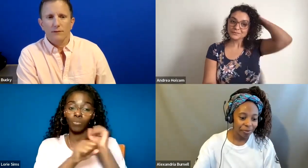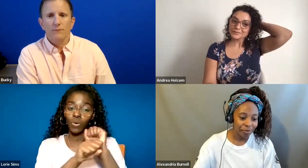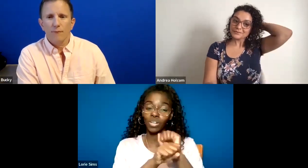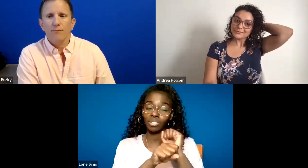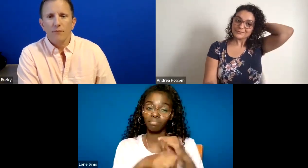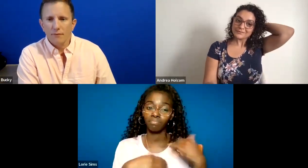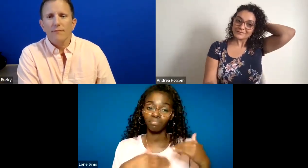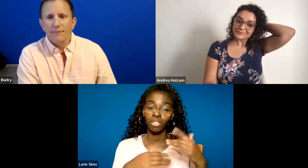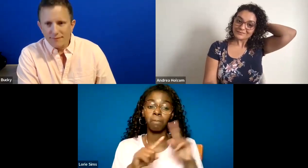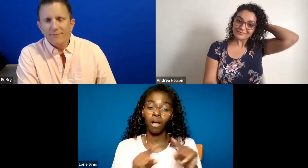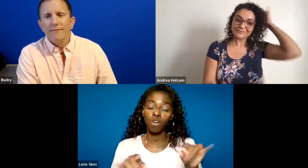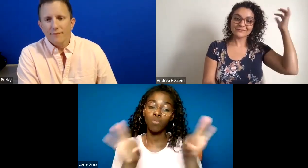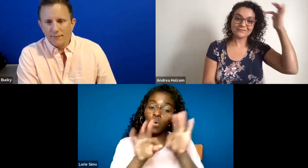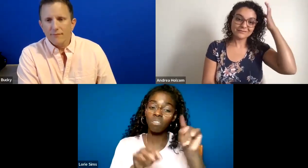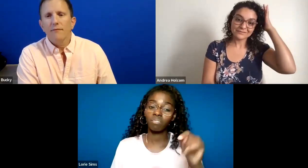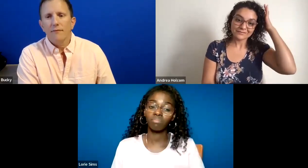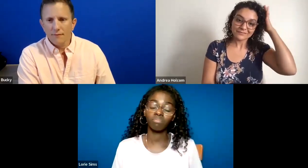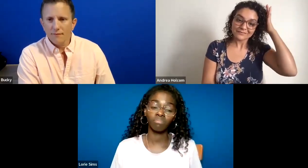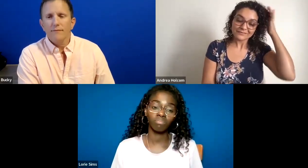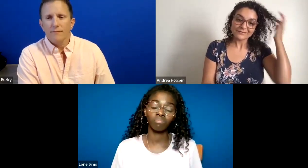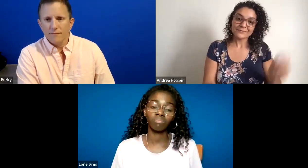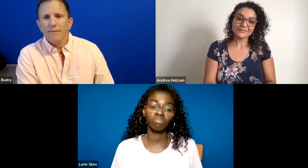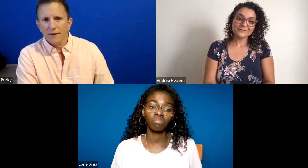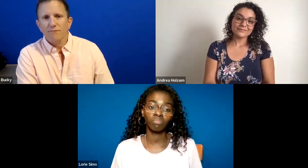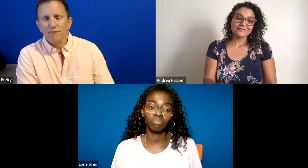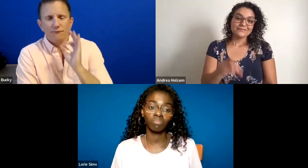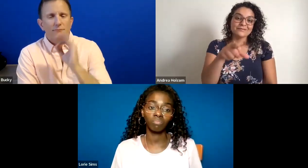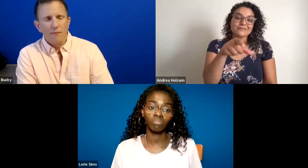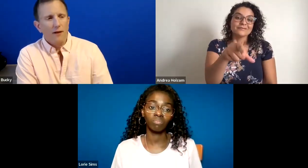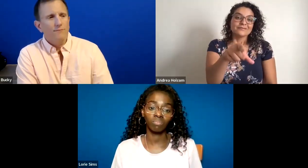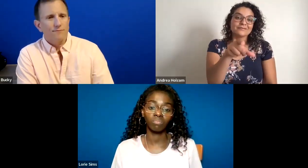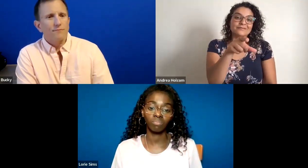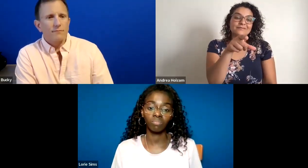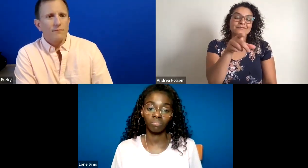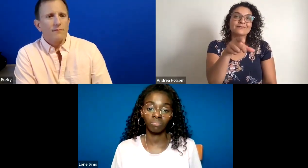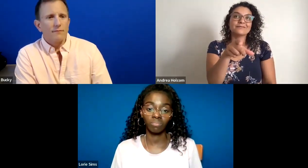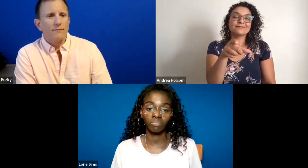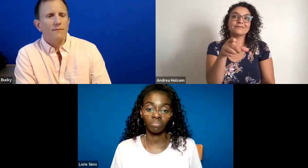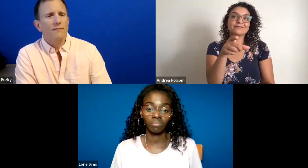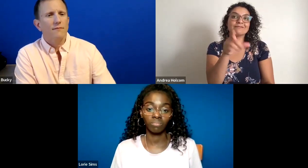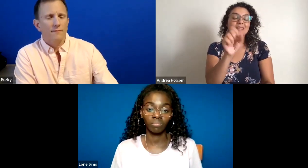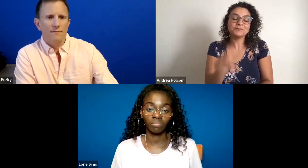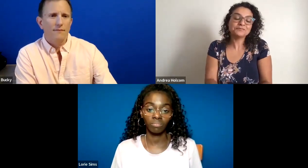front. It takes a lot of work, but it's entirely worth it.